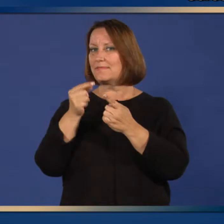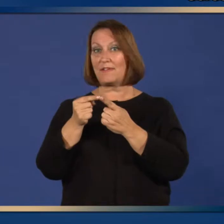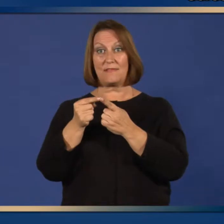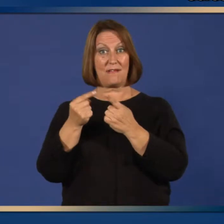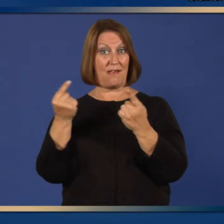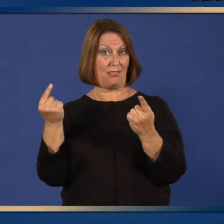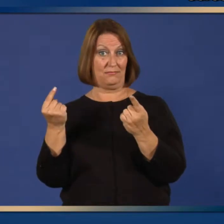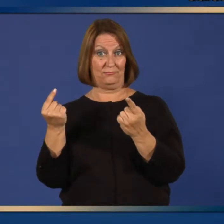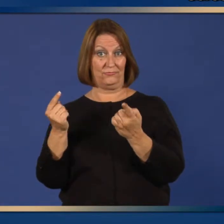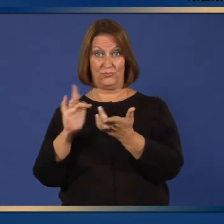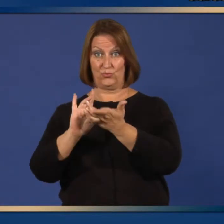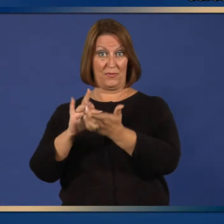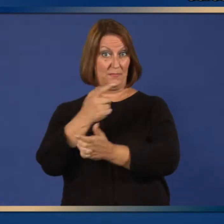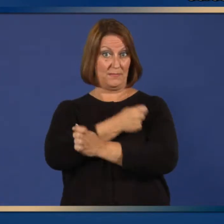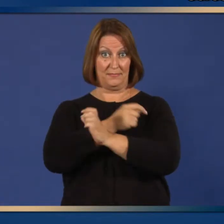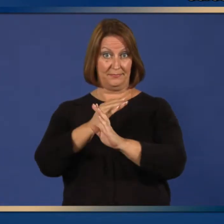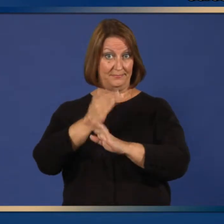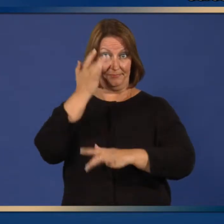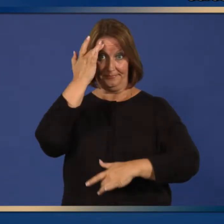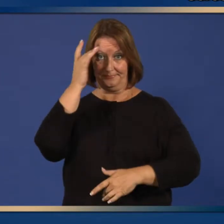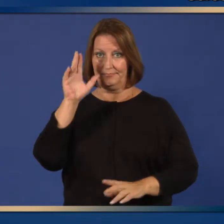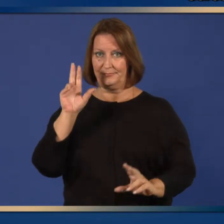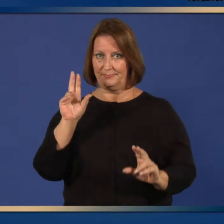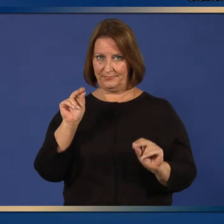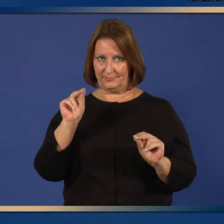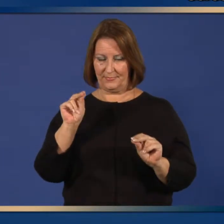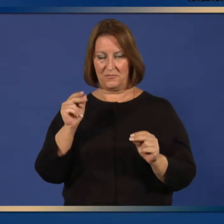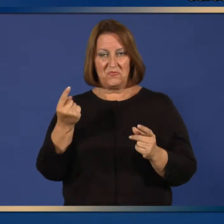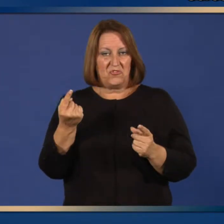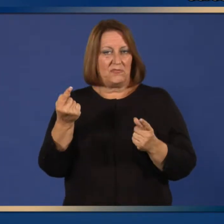coincidental event and not related to the vaccine.